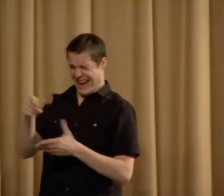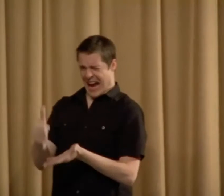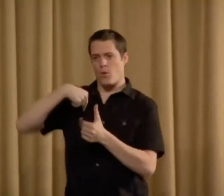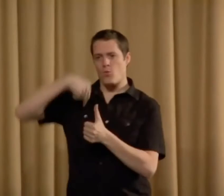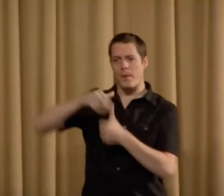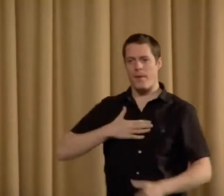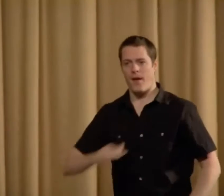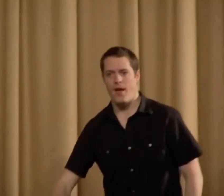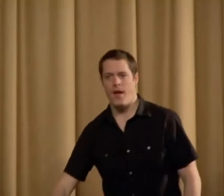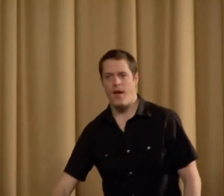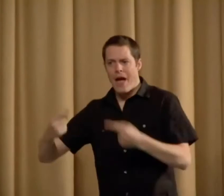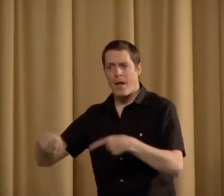things.